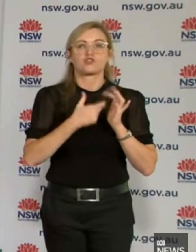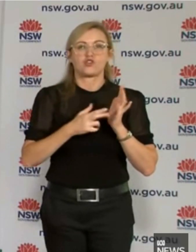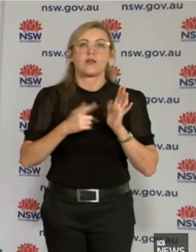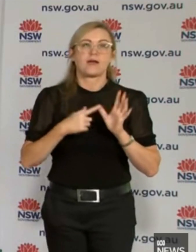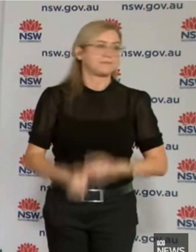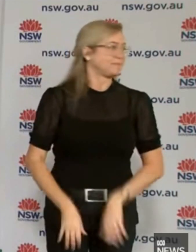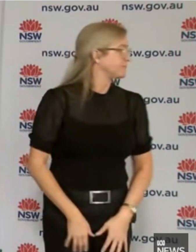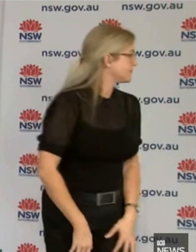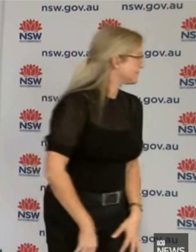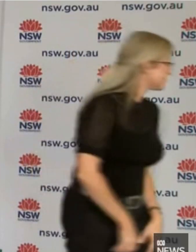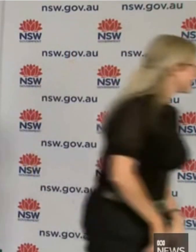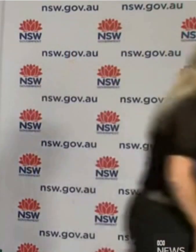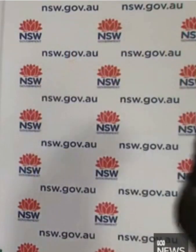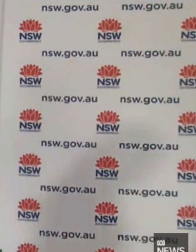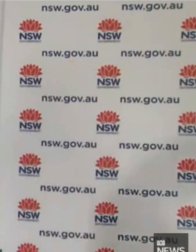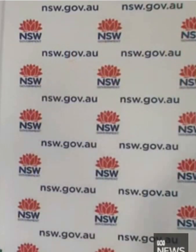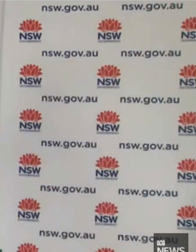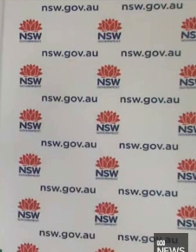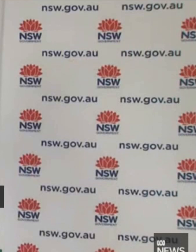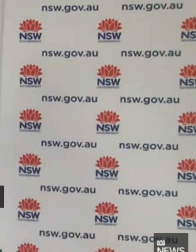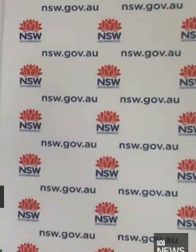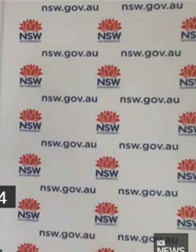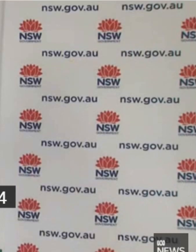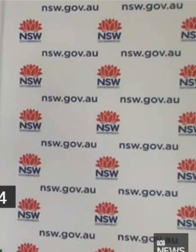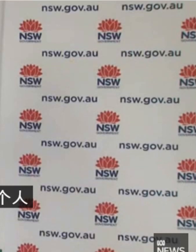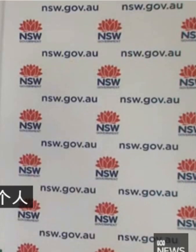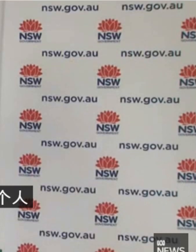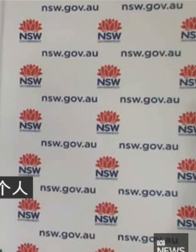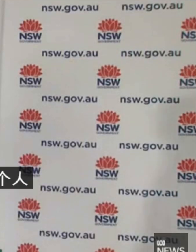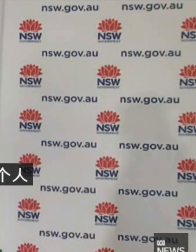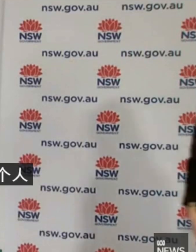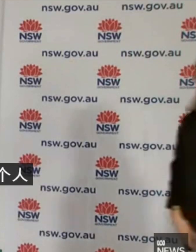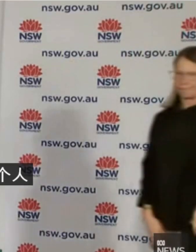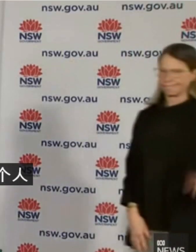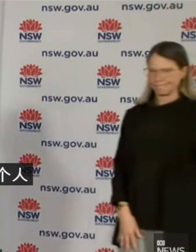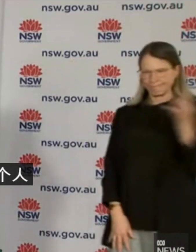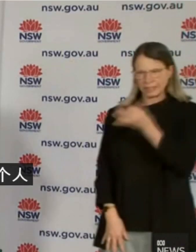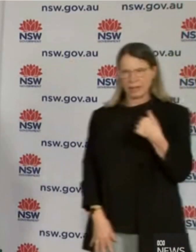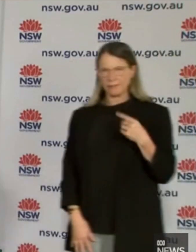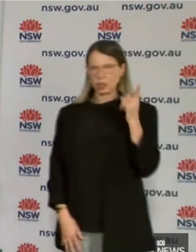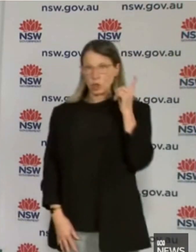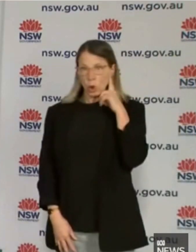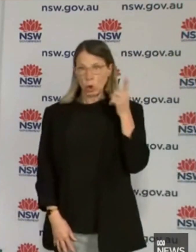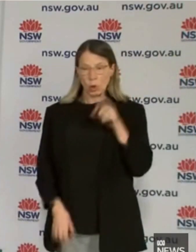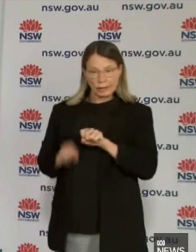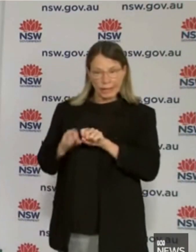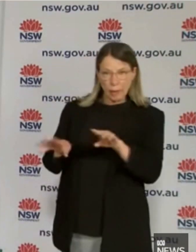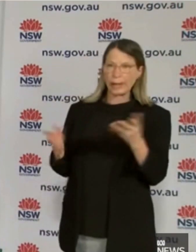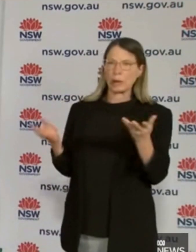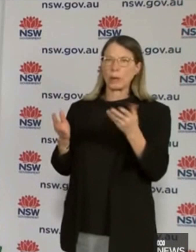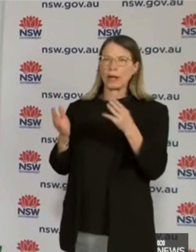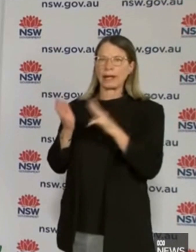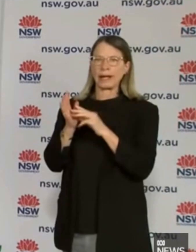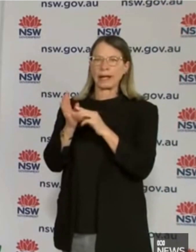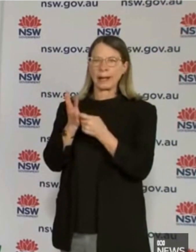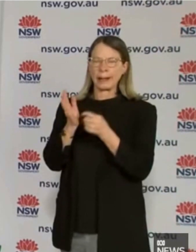an outbreak at the Mater Hospital, 14 people infected. Do you know anything about that or the circumstances at which that has